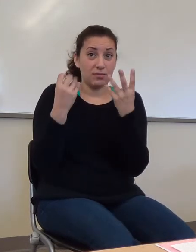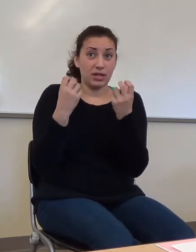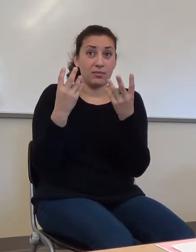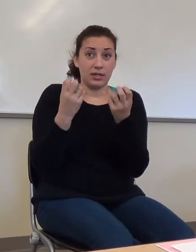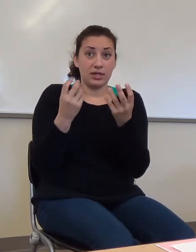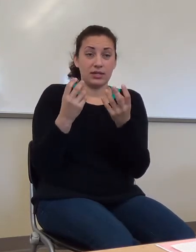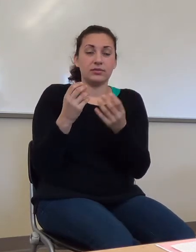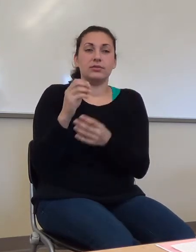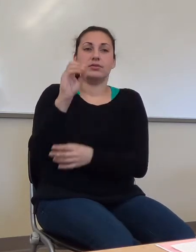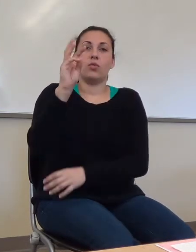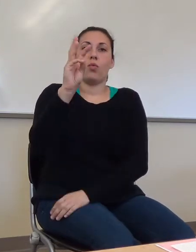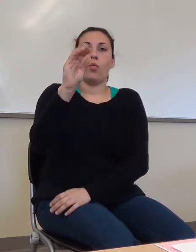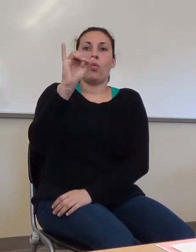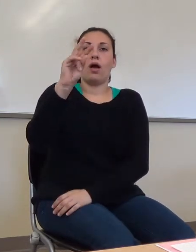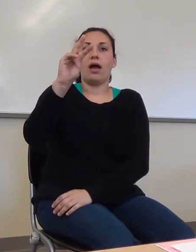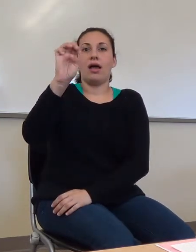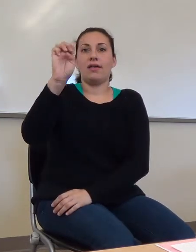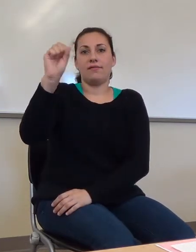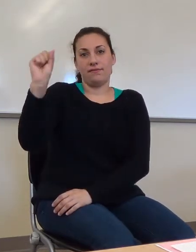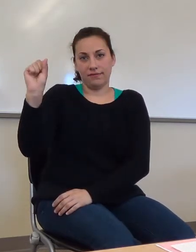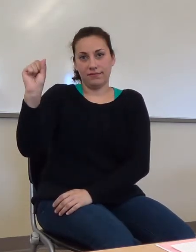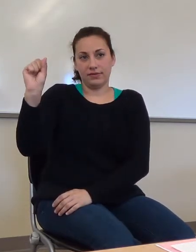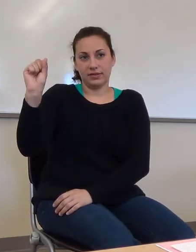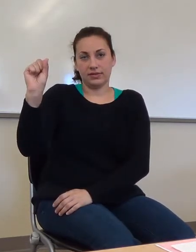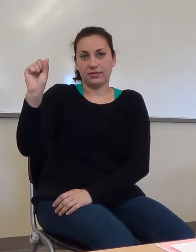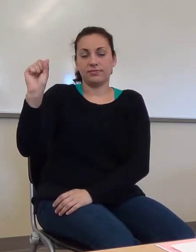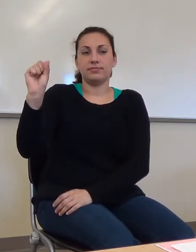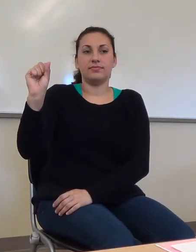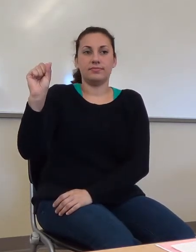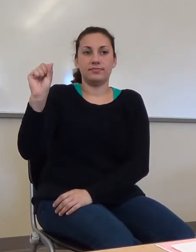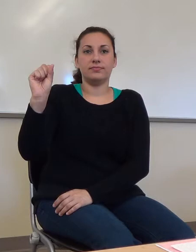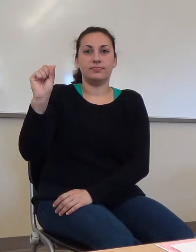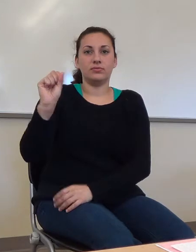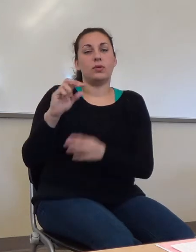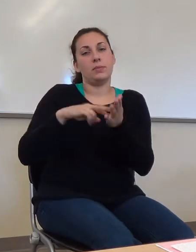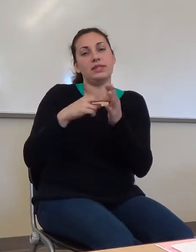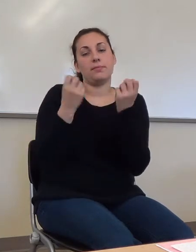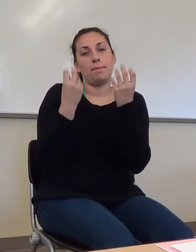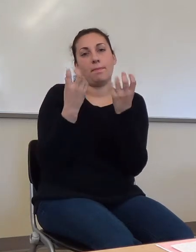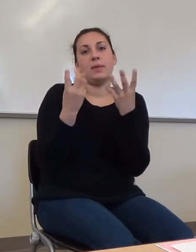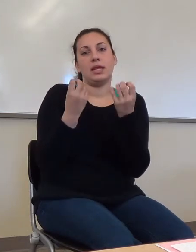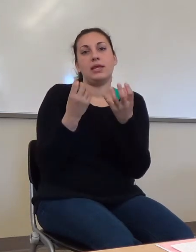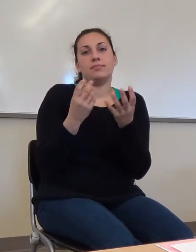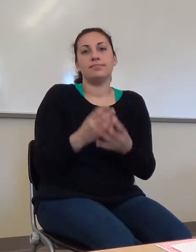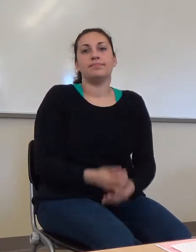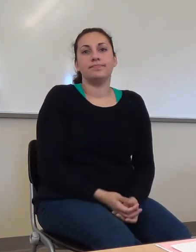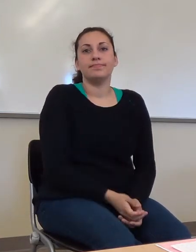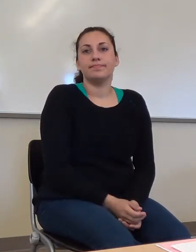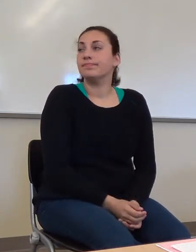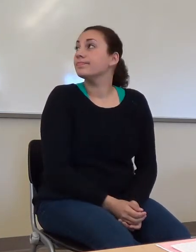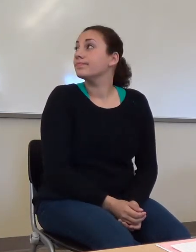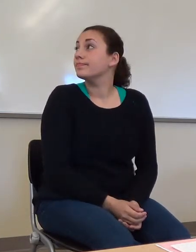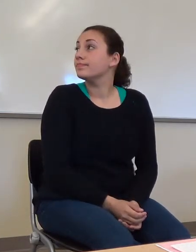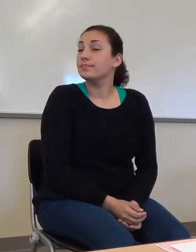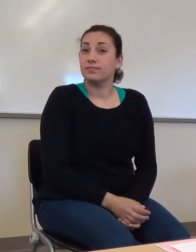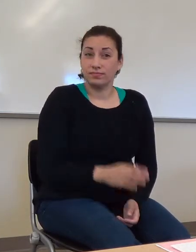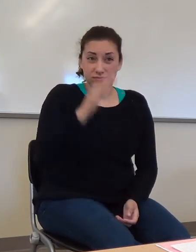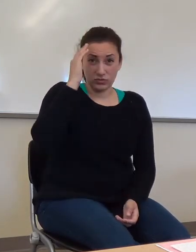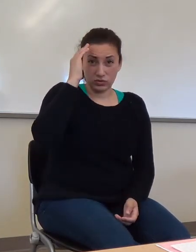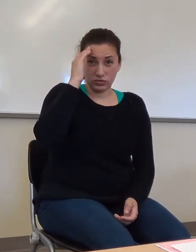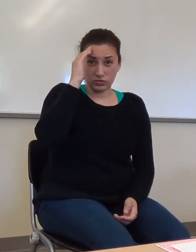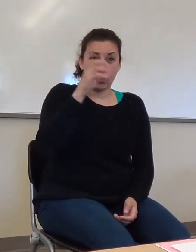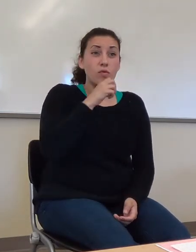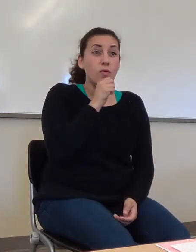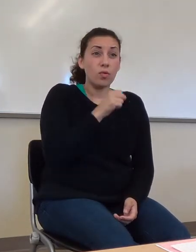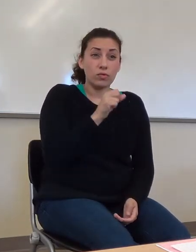So the possessive of wives has the apostrophe out there. Are they, do you know what